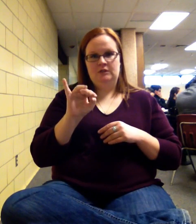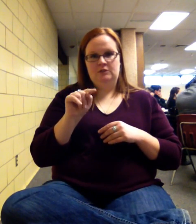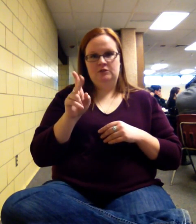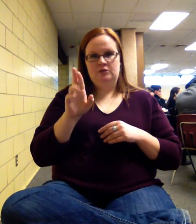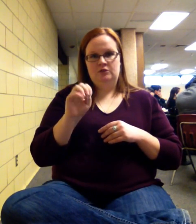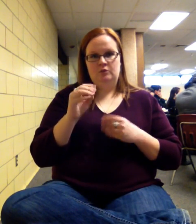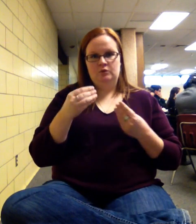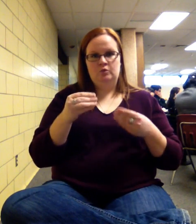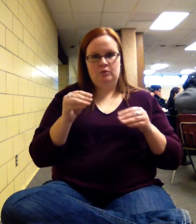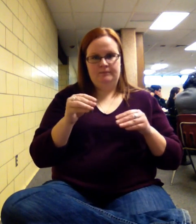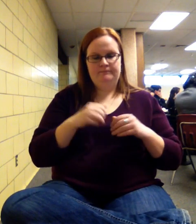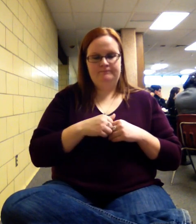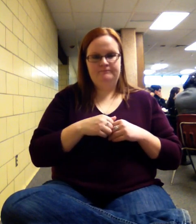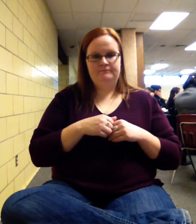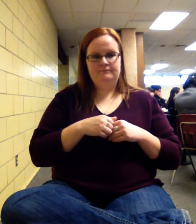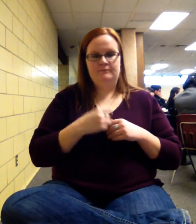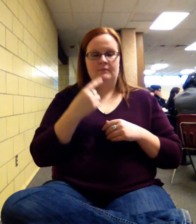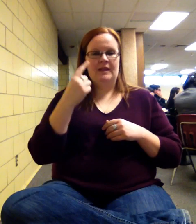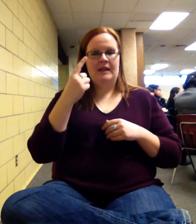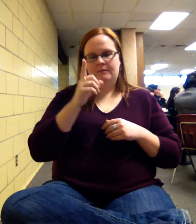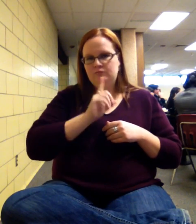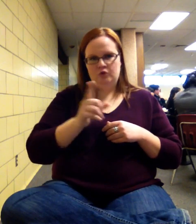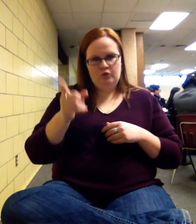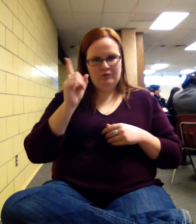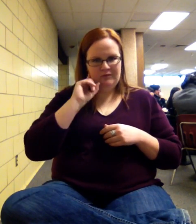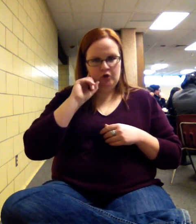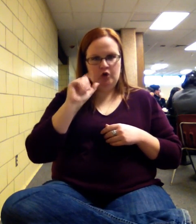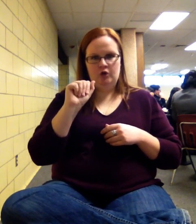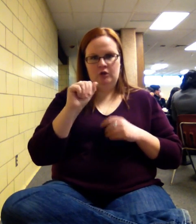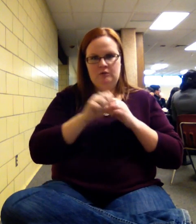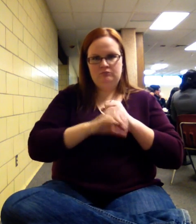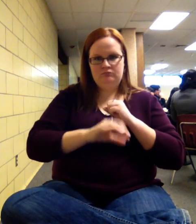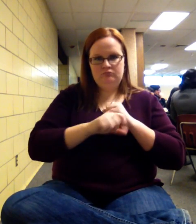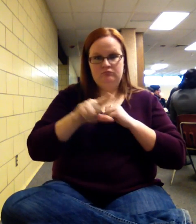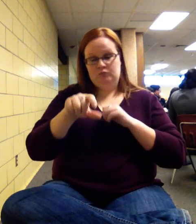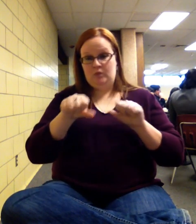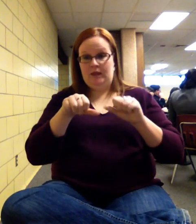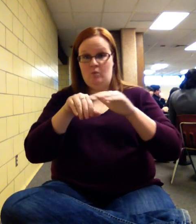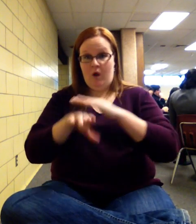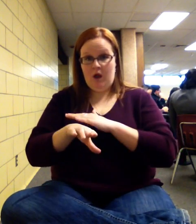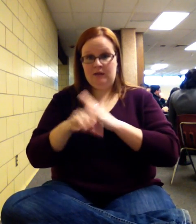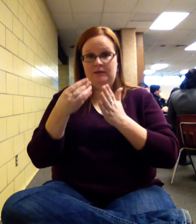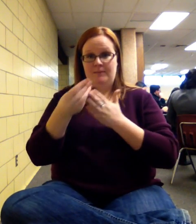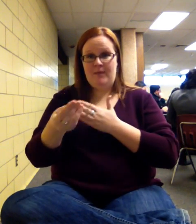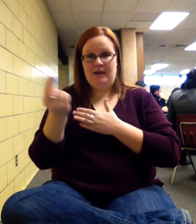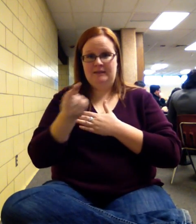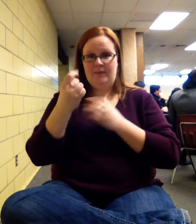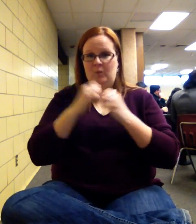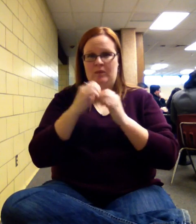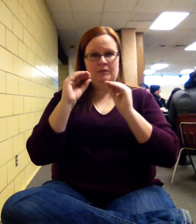And I'm sure you guys have all heard ads where they advertise that you can walk in somewhere and buy something with 0 money down or $1 down